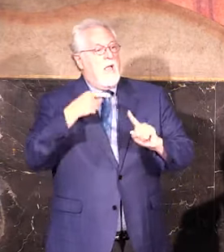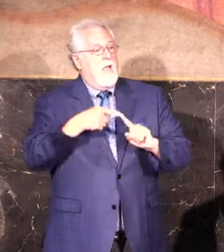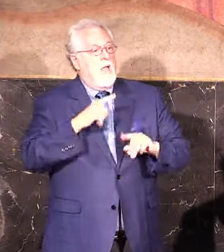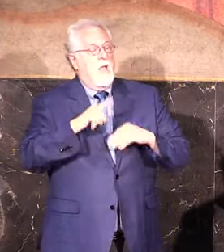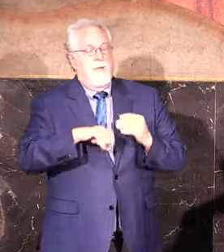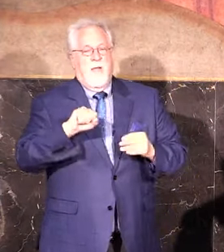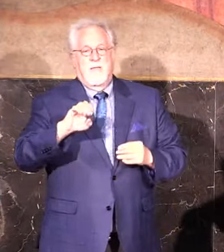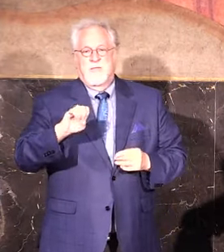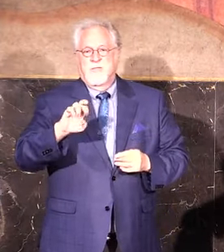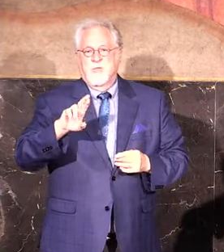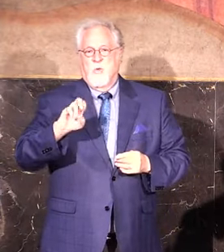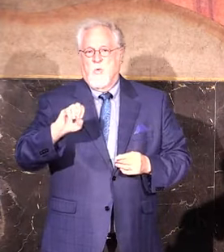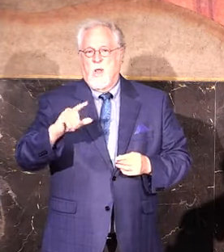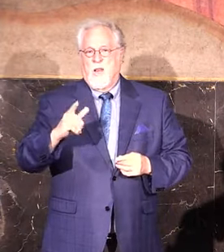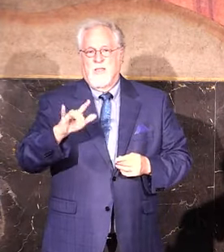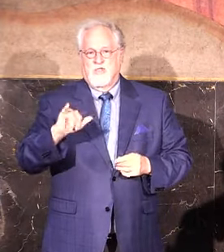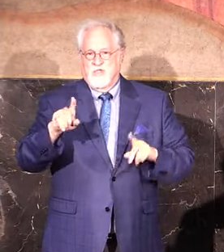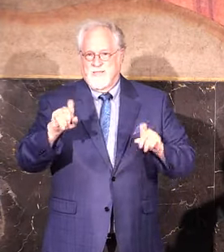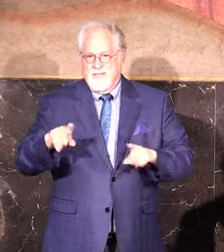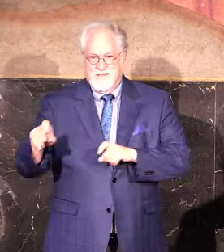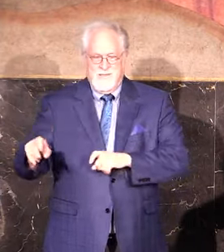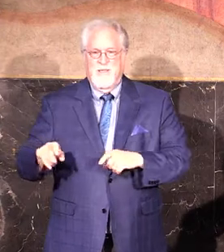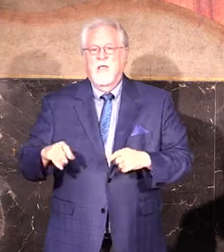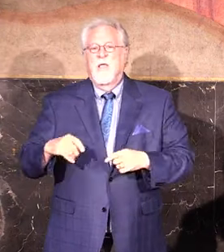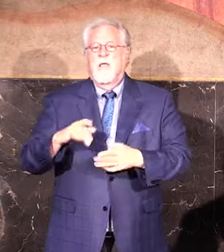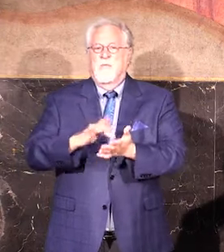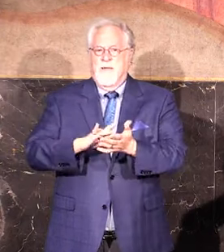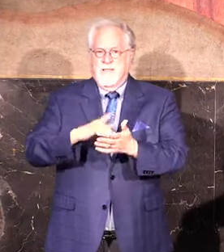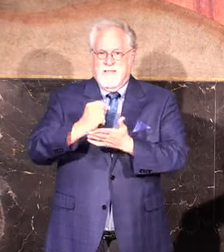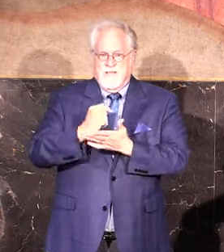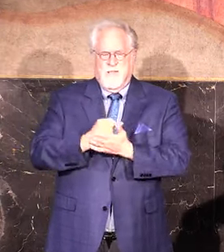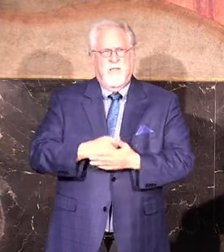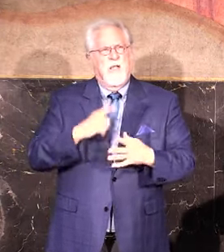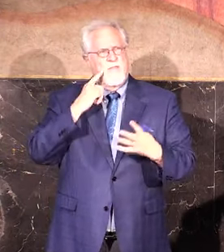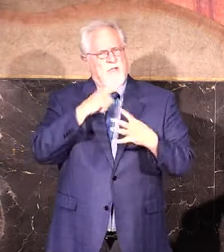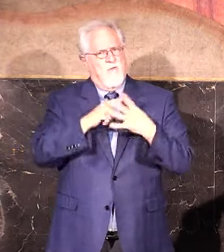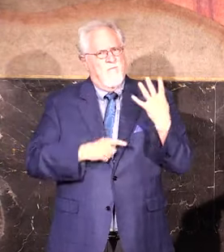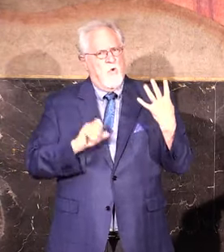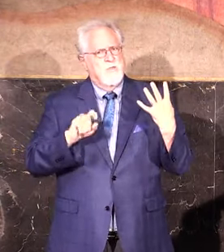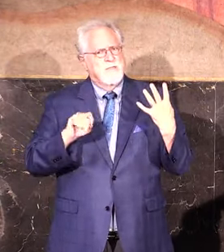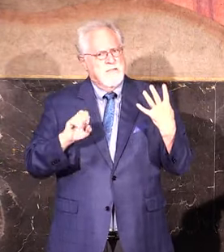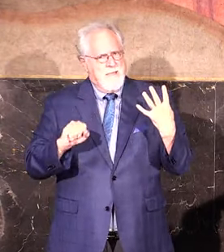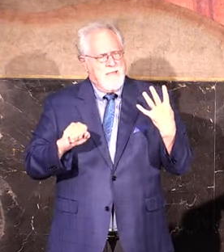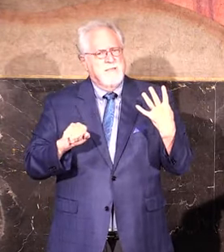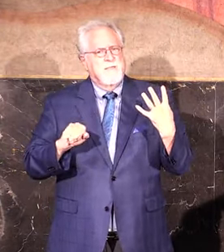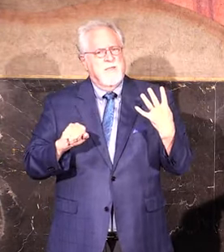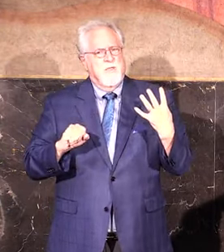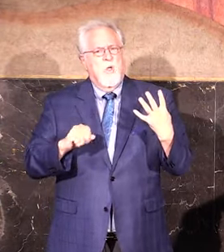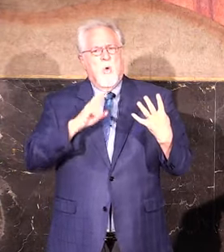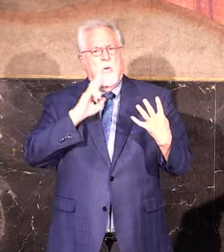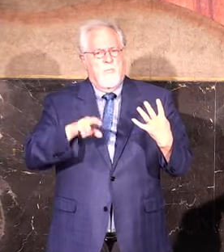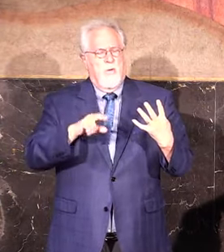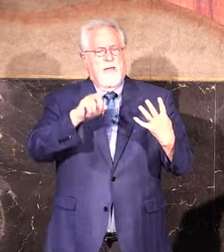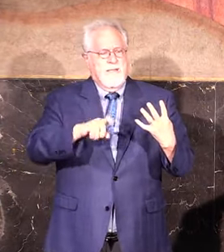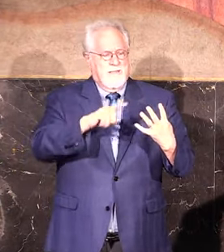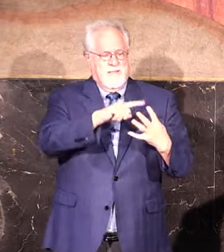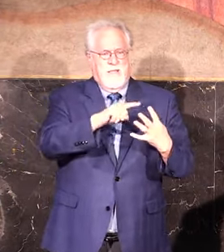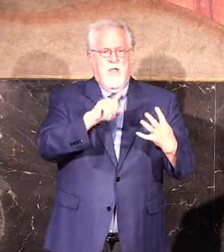serology testing, because there was a report yesterday where I think four states were reporting both the testing they were doing